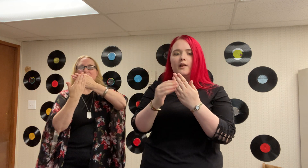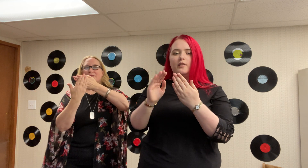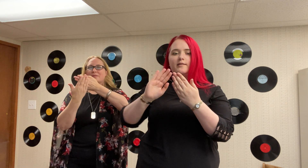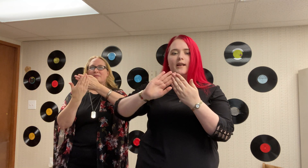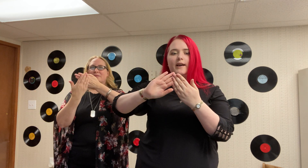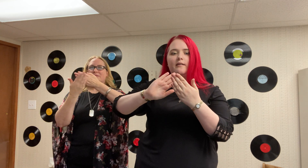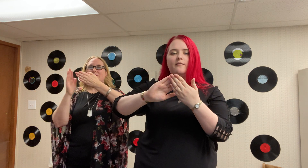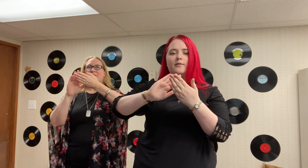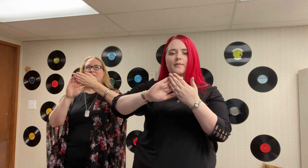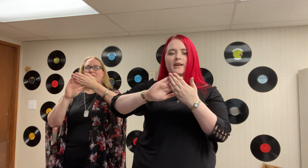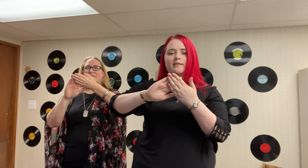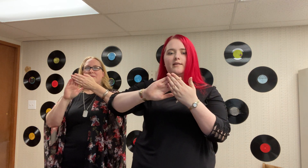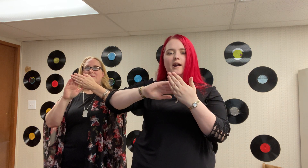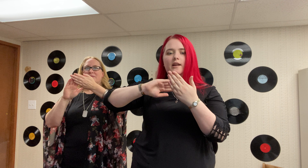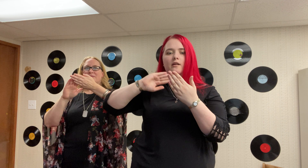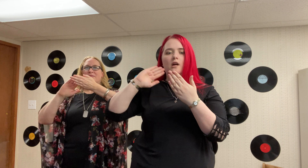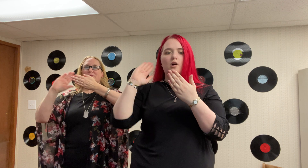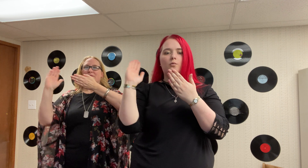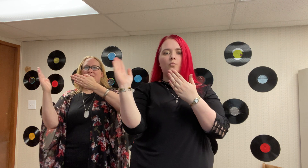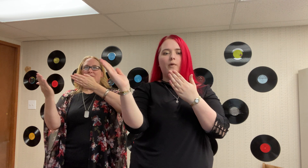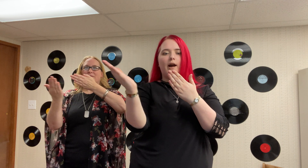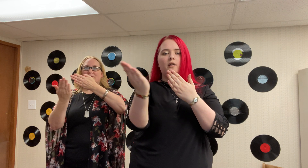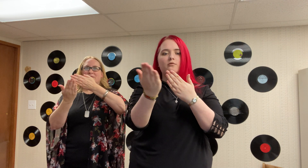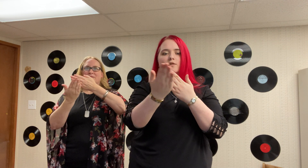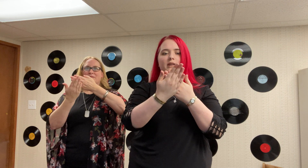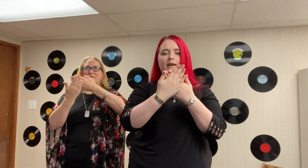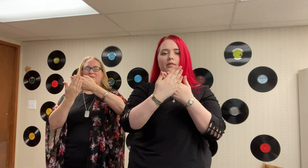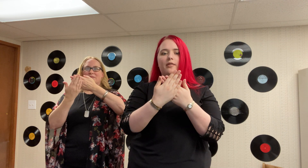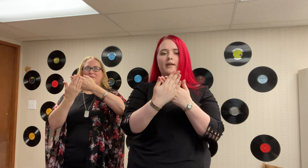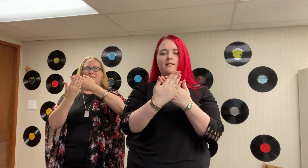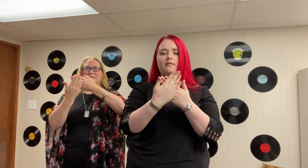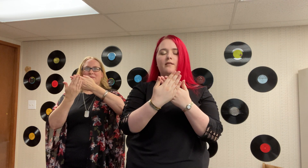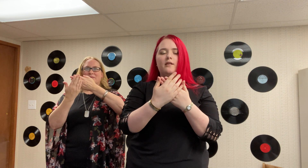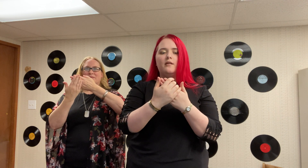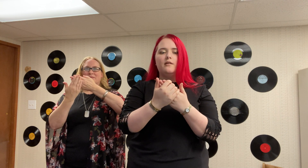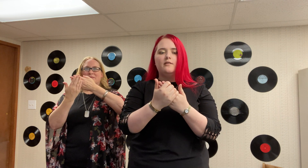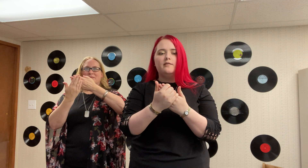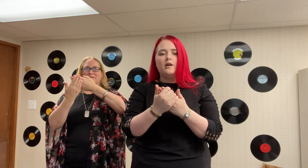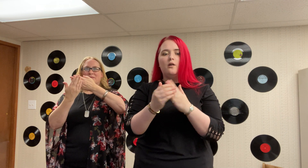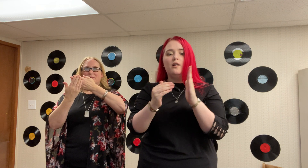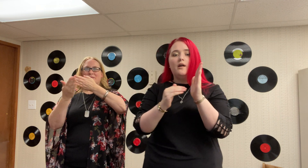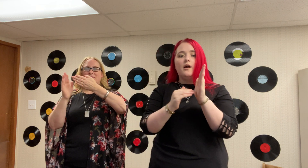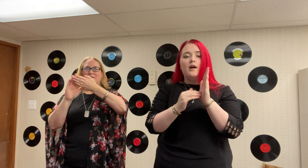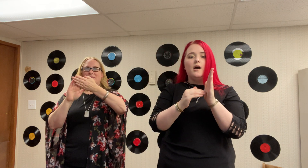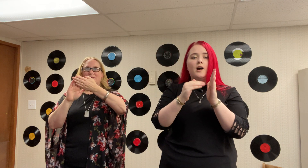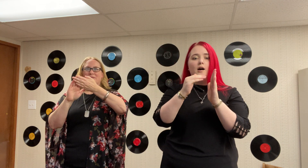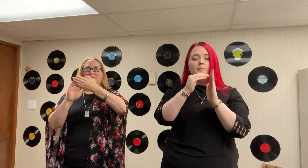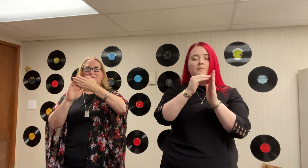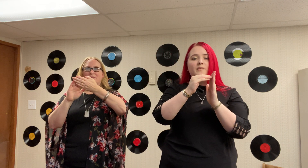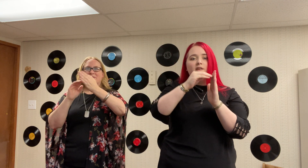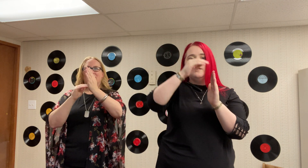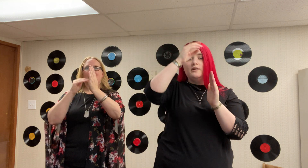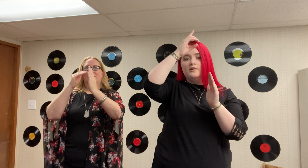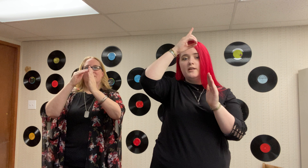looks like from the inside around like this. So a